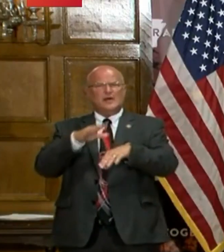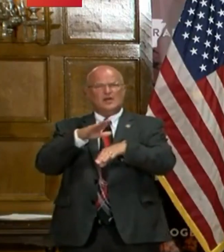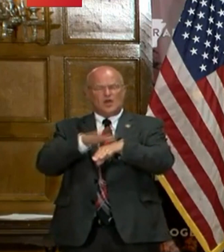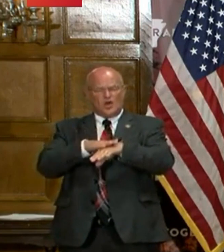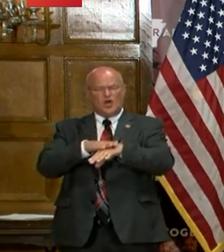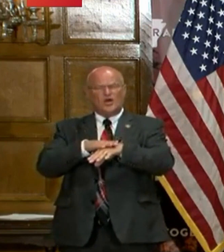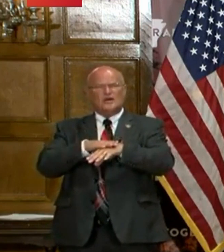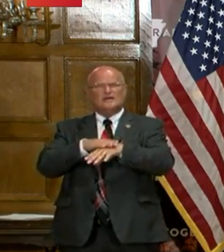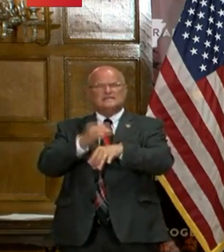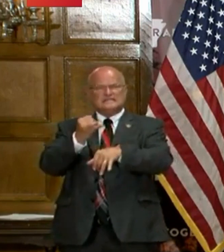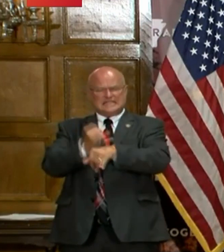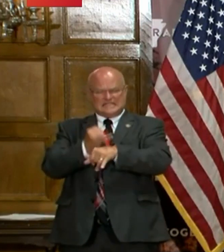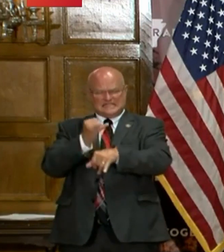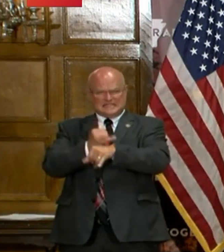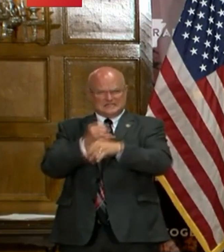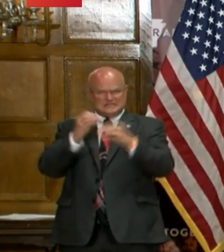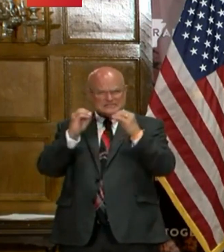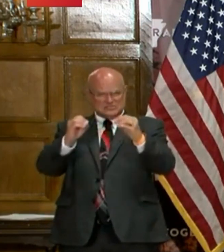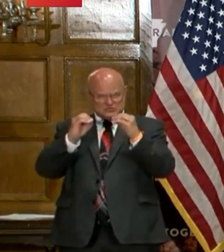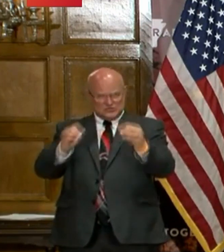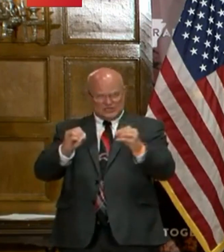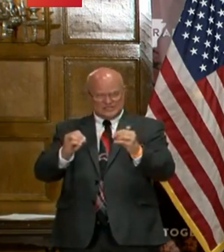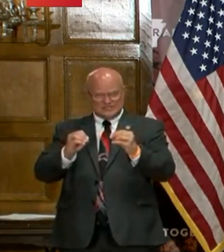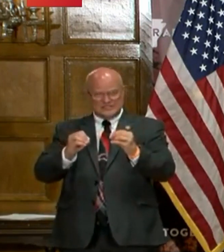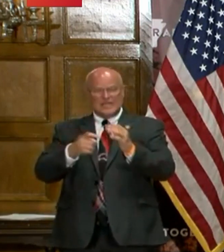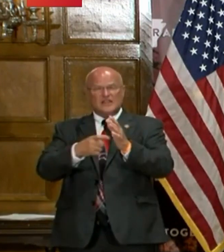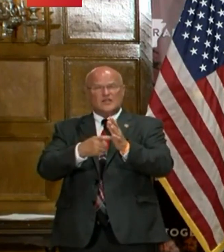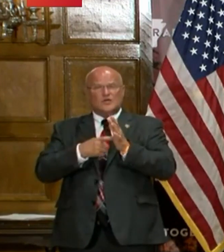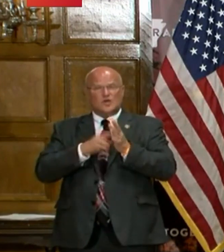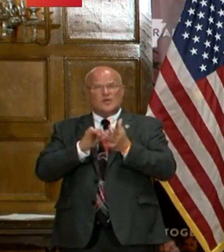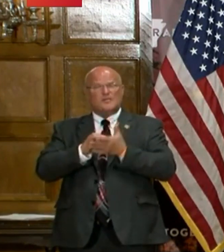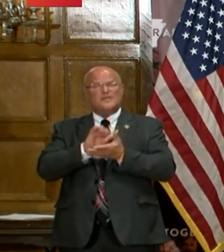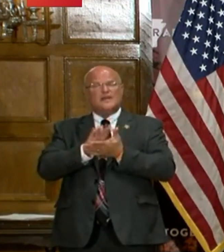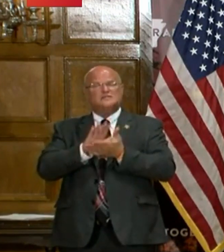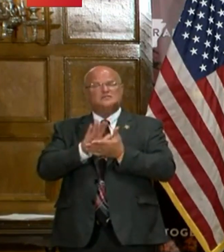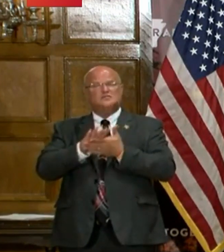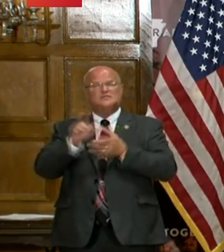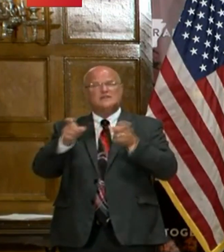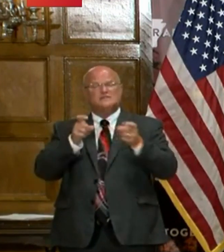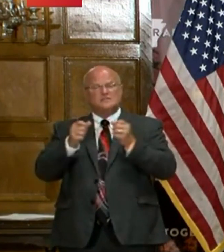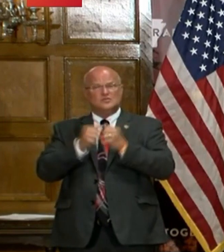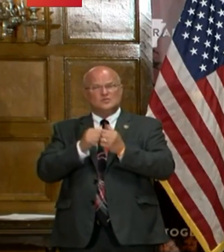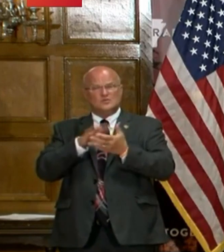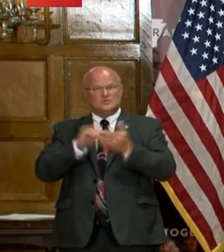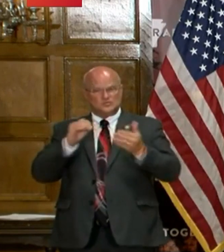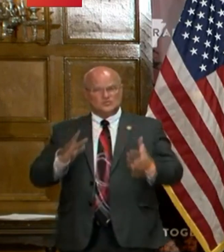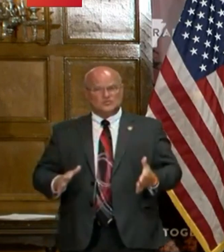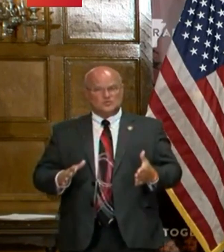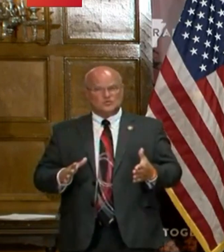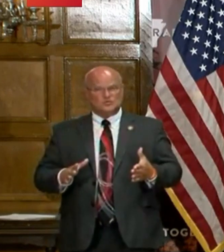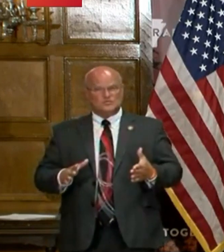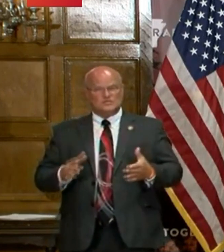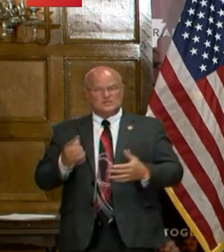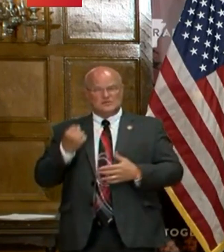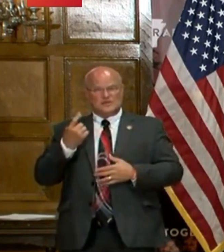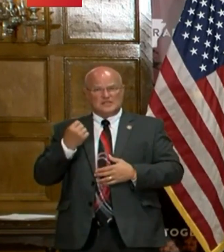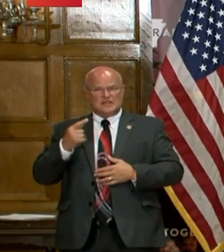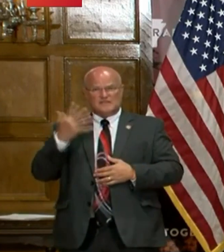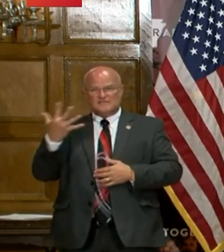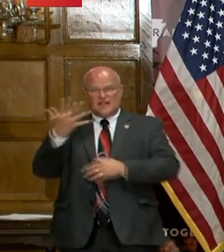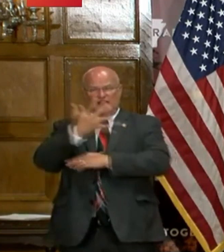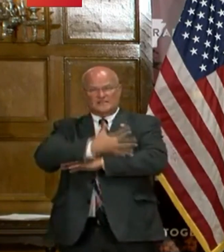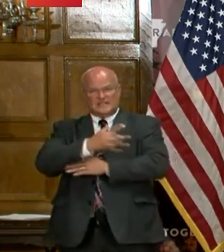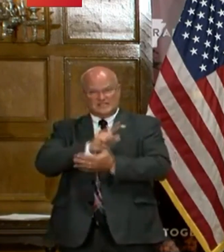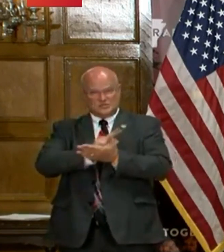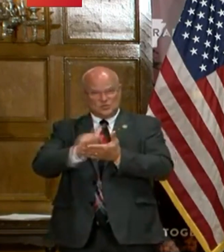on-site instruction and the requirement that schools have to be open to students. My understanding is five days a